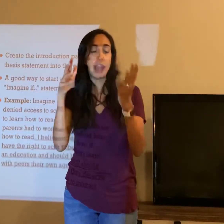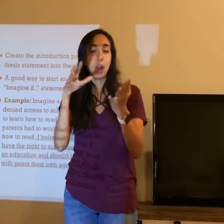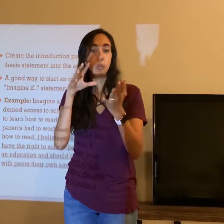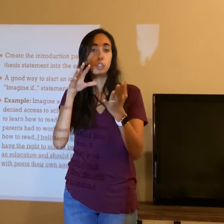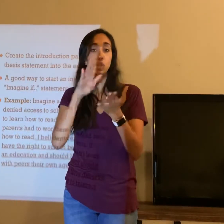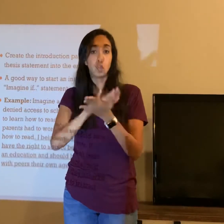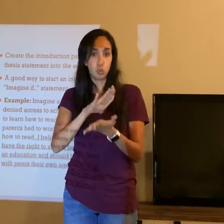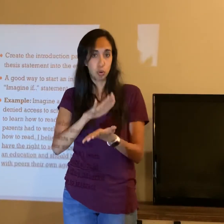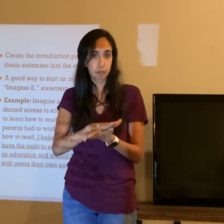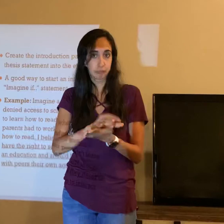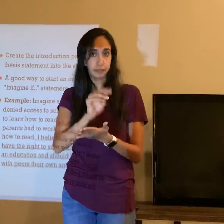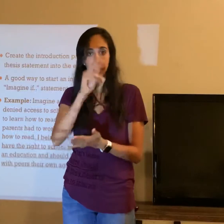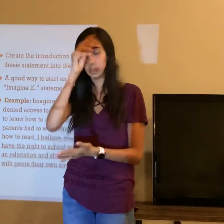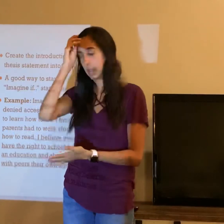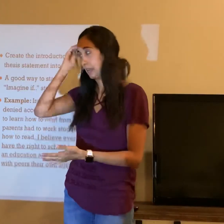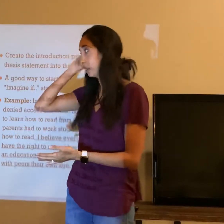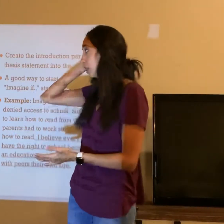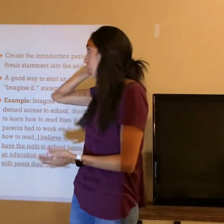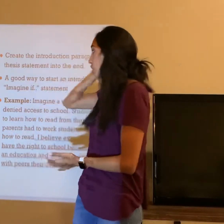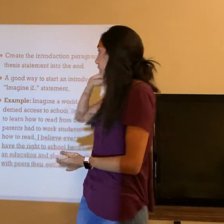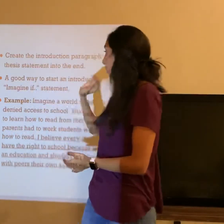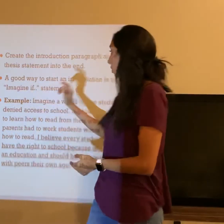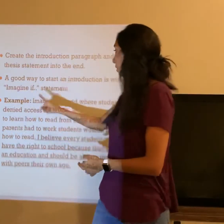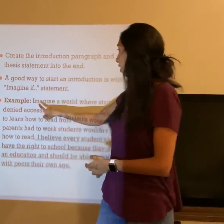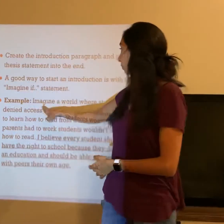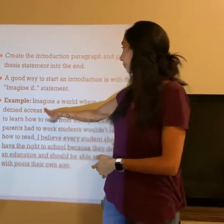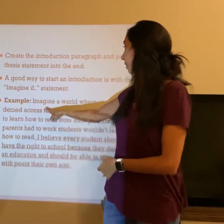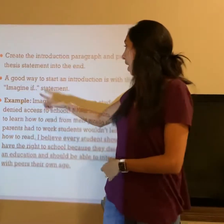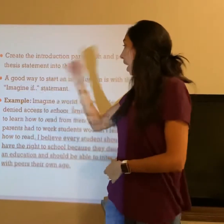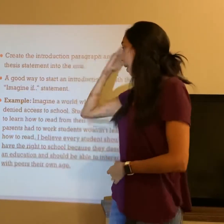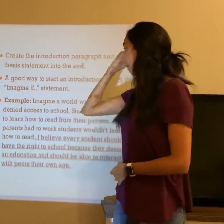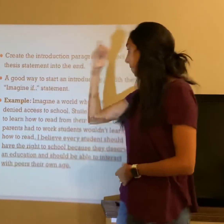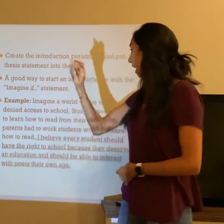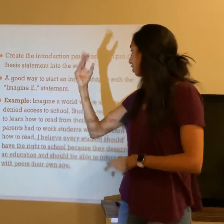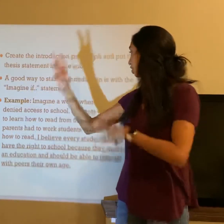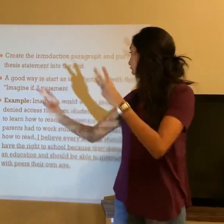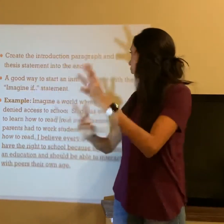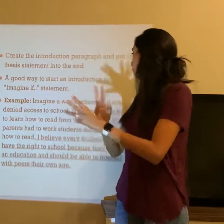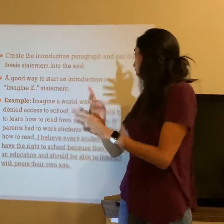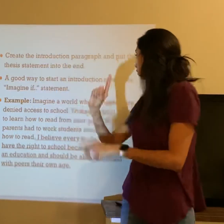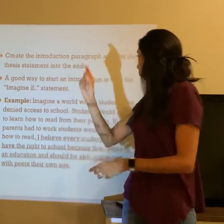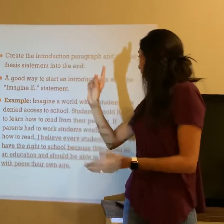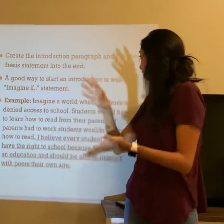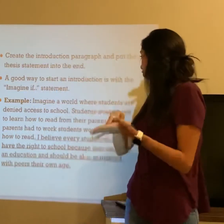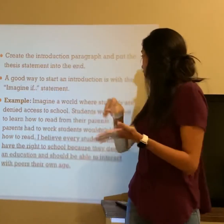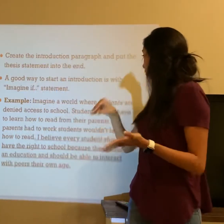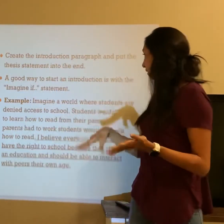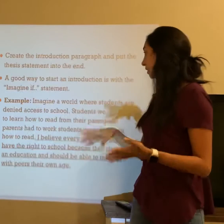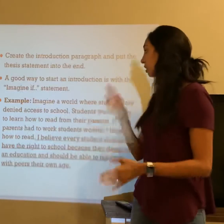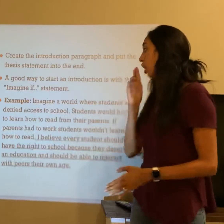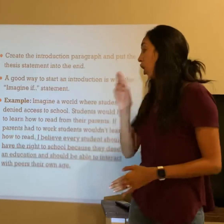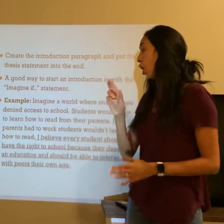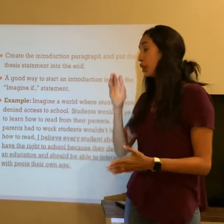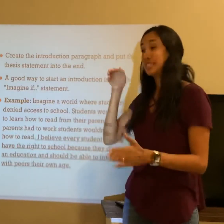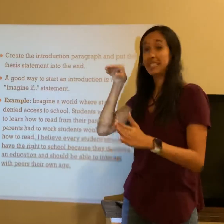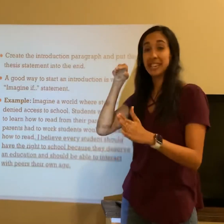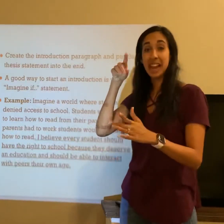without school, okay? So I wrote here, imagine a world where students are